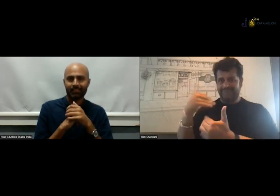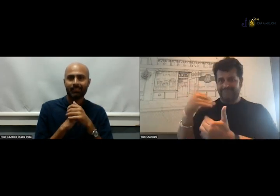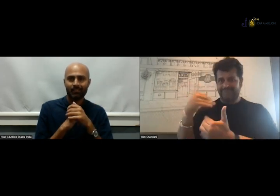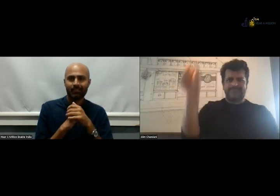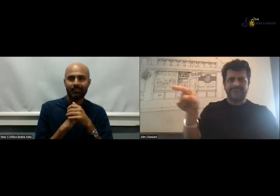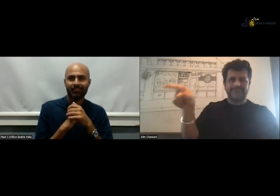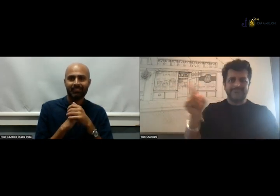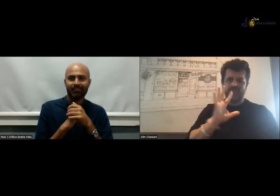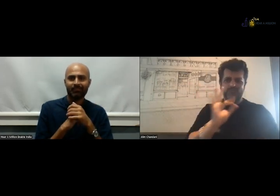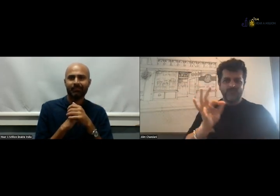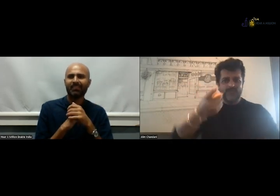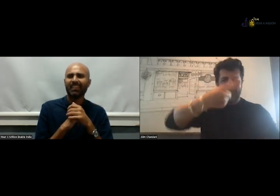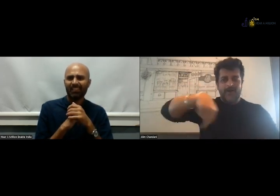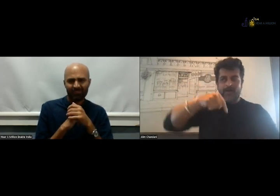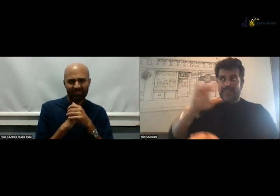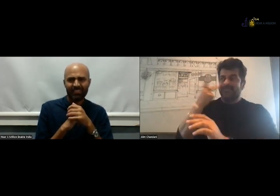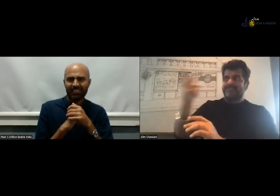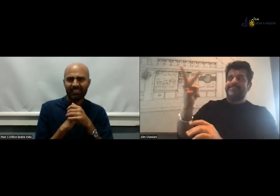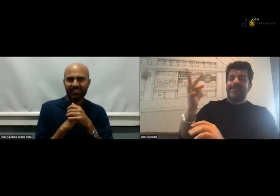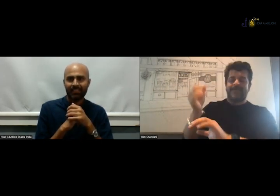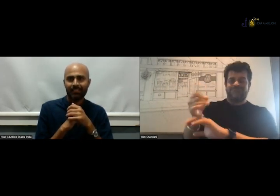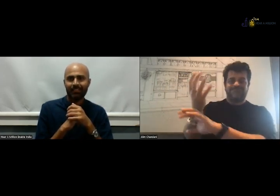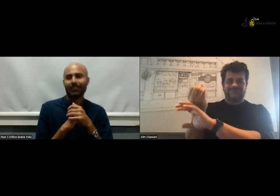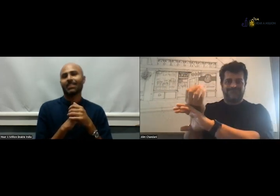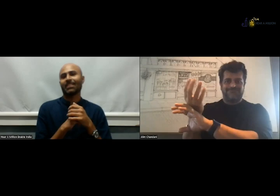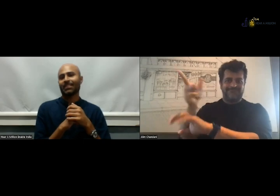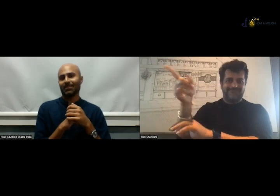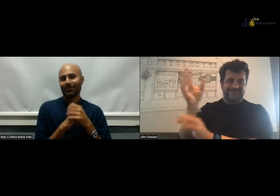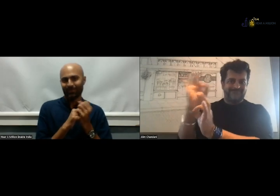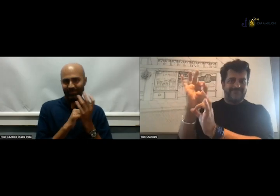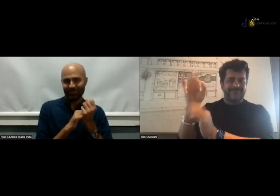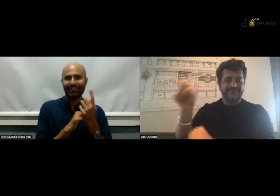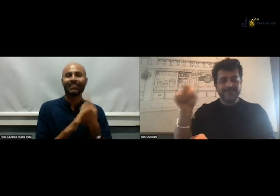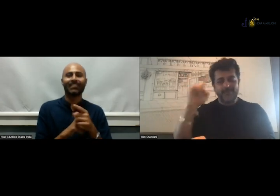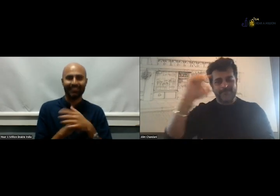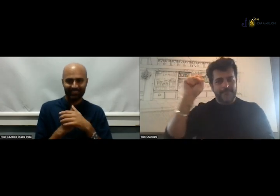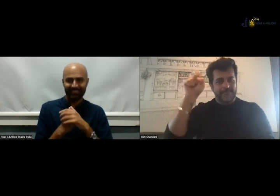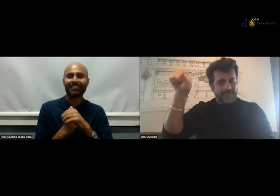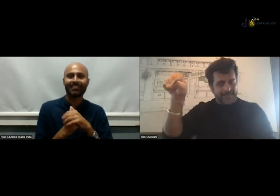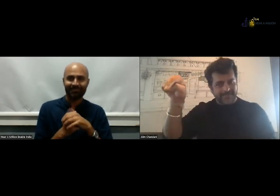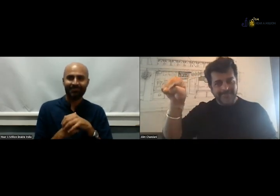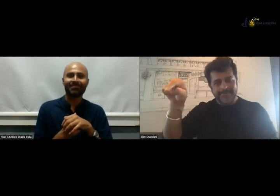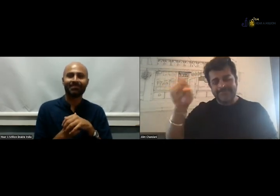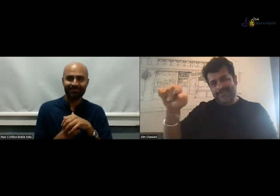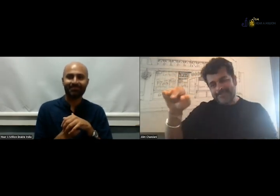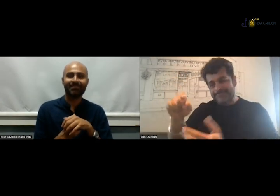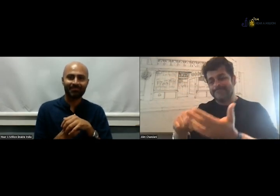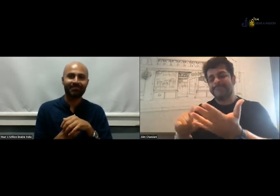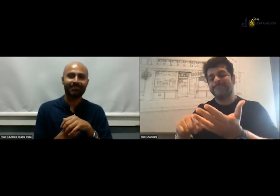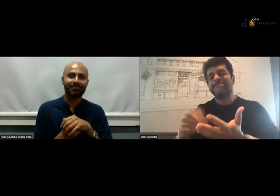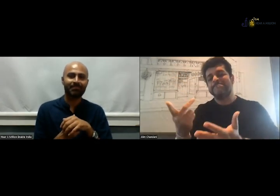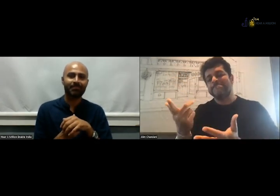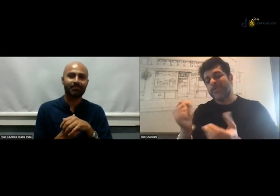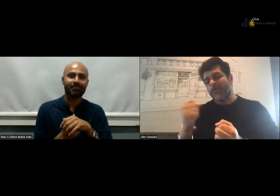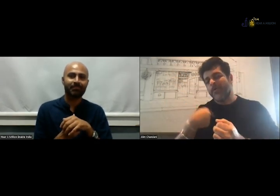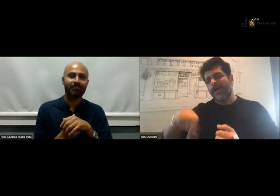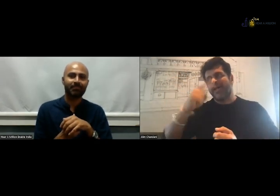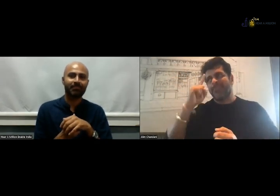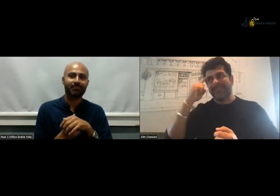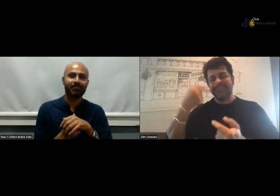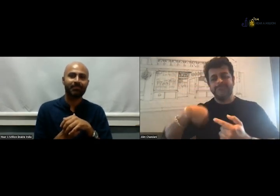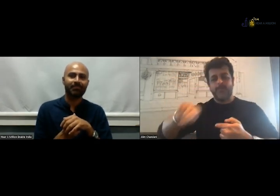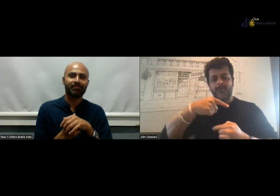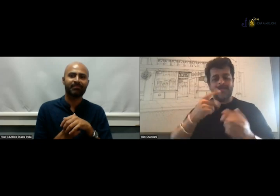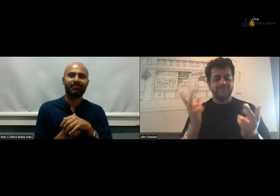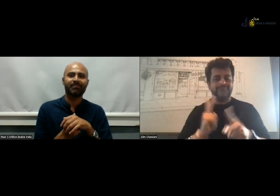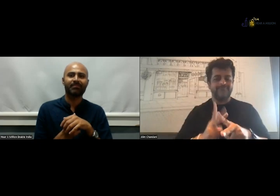Yeah, this is the sign for diamond. She was actually a rare diamond, and she was shining all the time. And that's